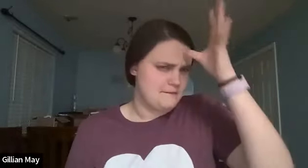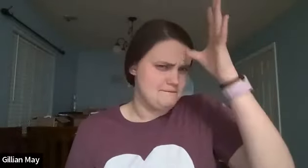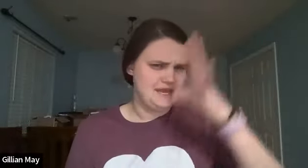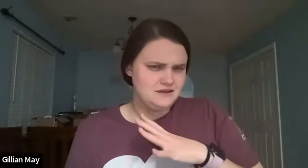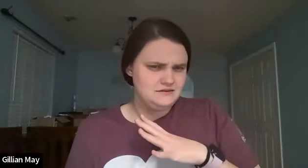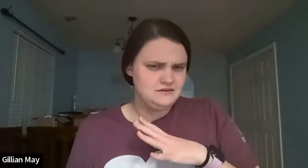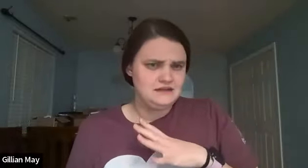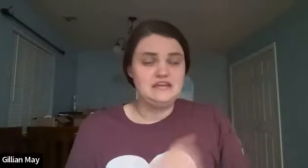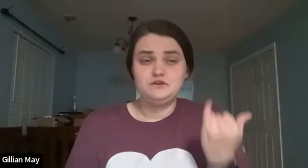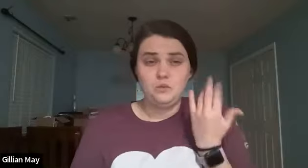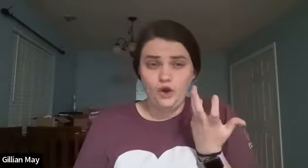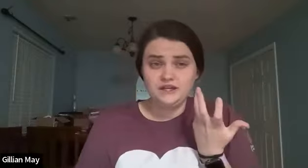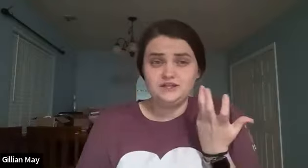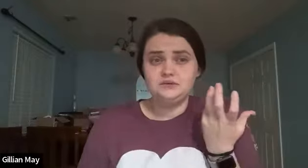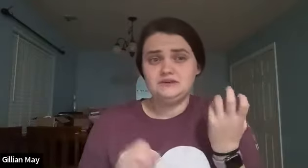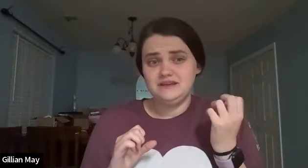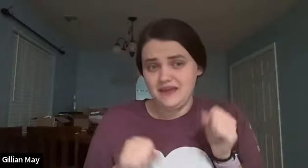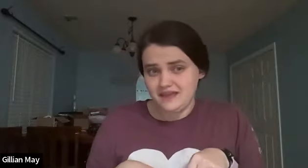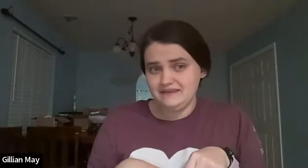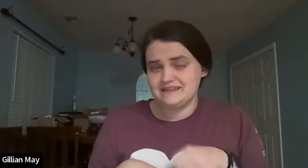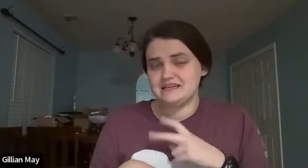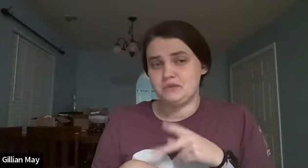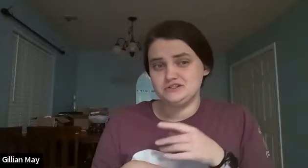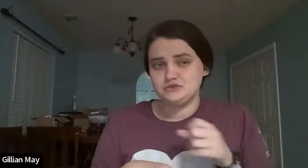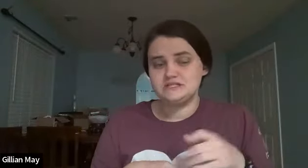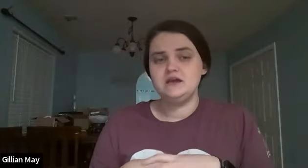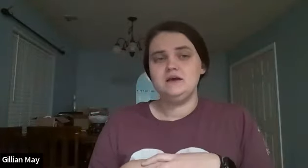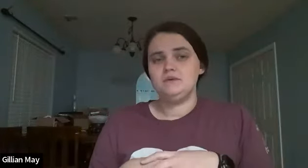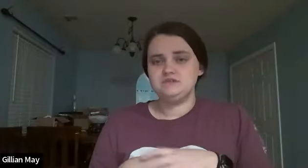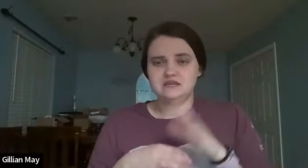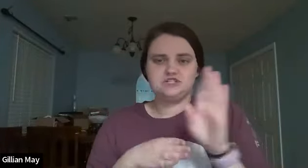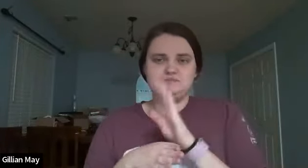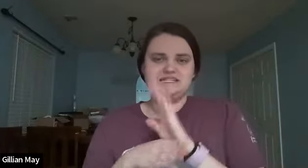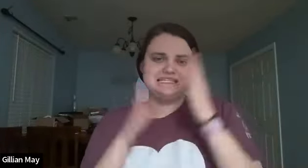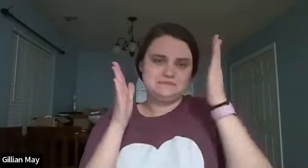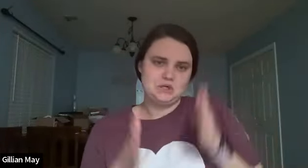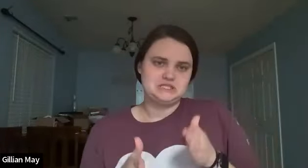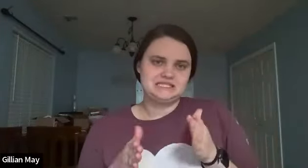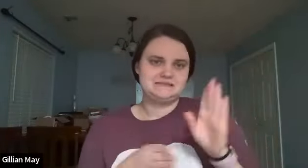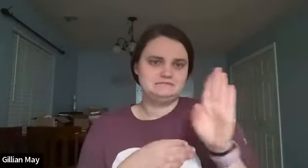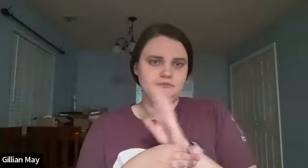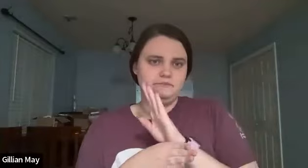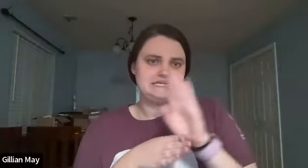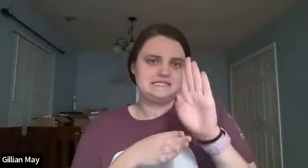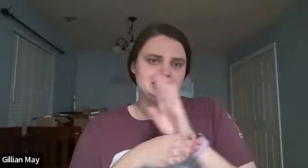that man. If you want, you can. That's like a personal choice. But most of the time, it's just business person.